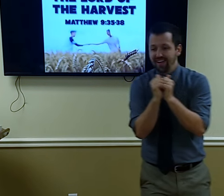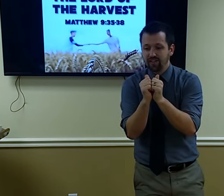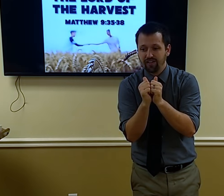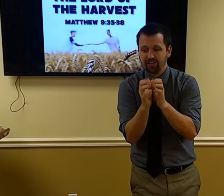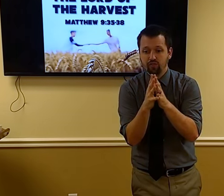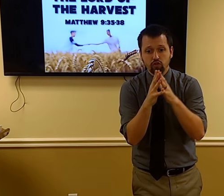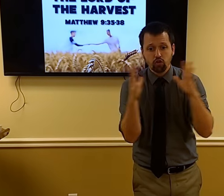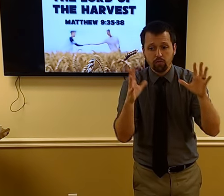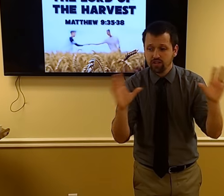together.